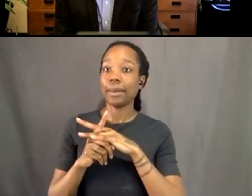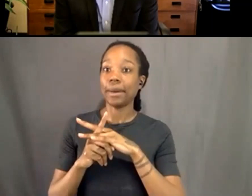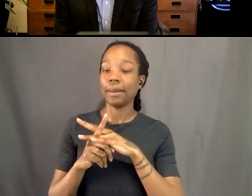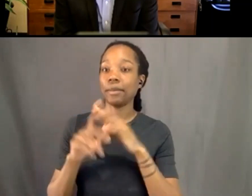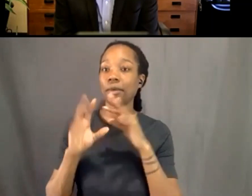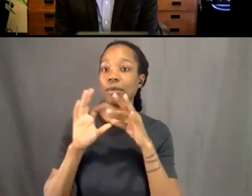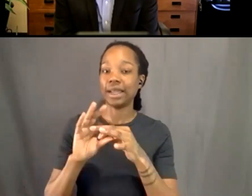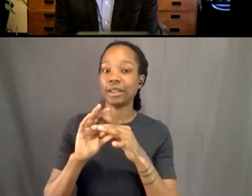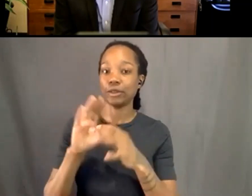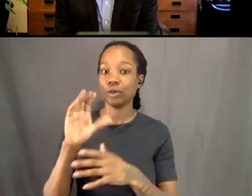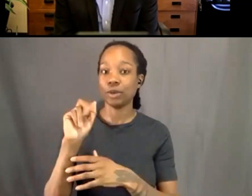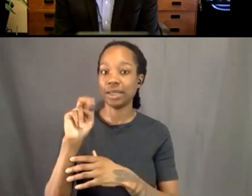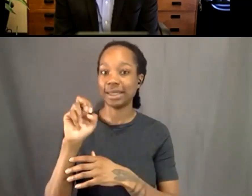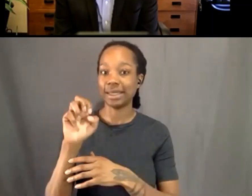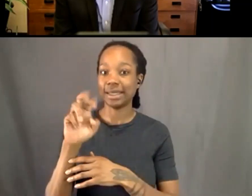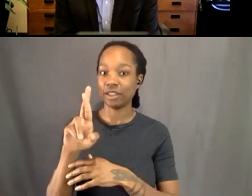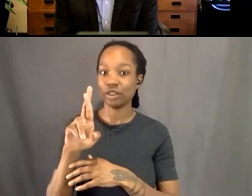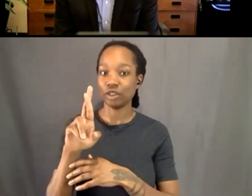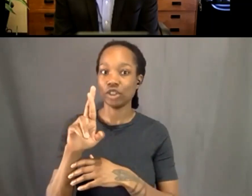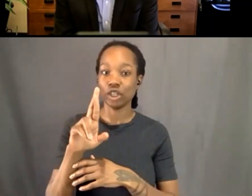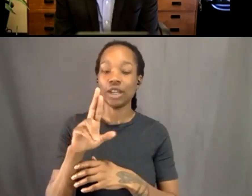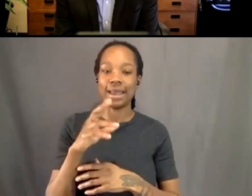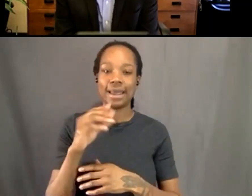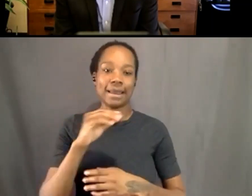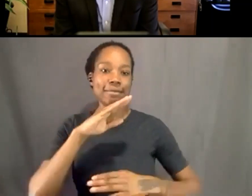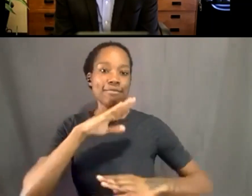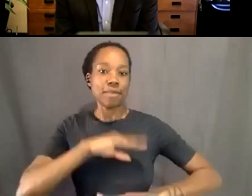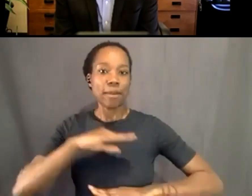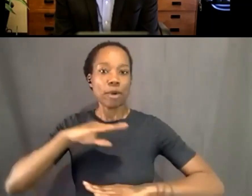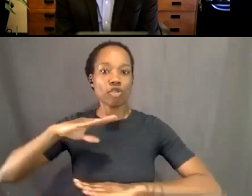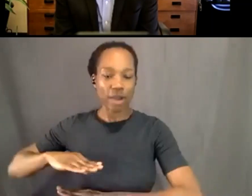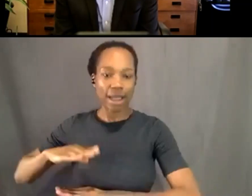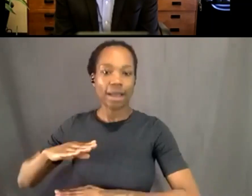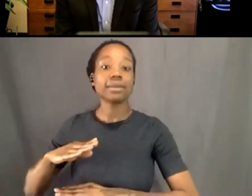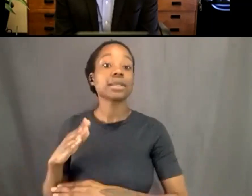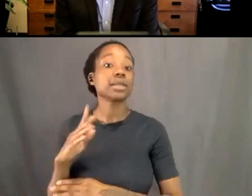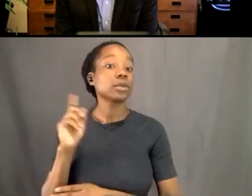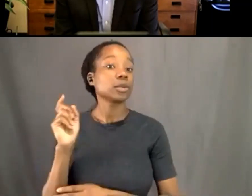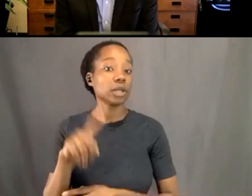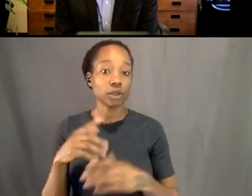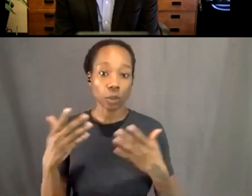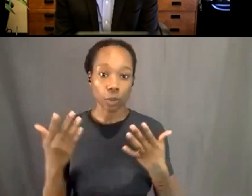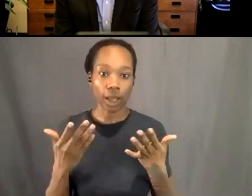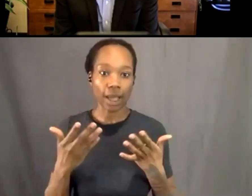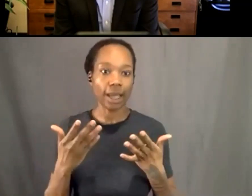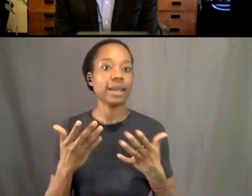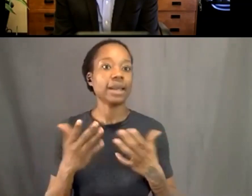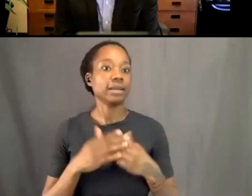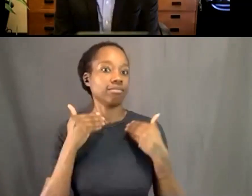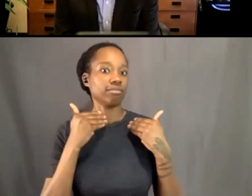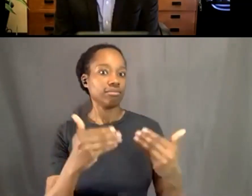cancer that are having mammograms, is this whole question about, well, they're doing it. And one of the